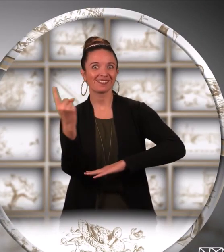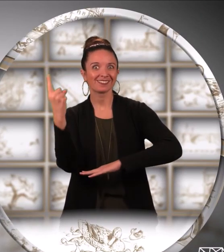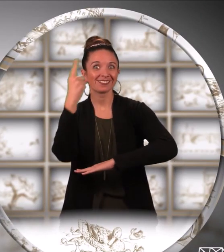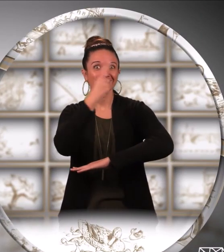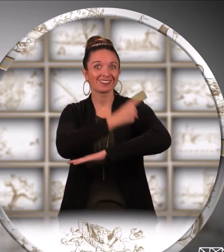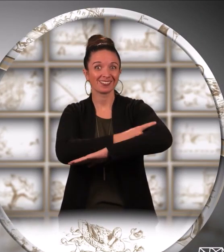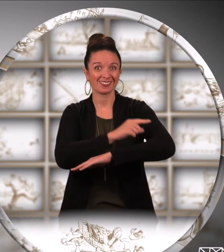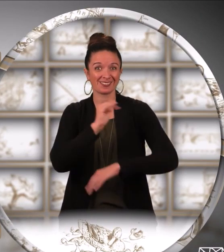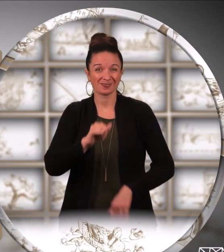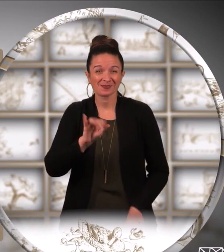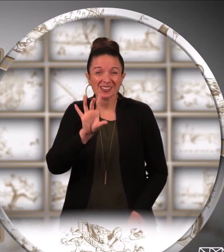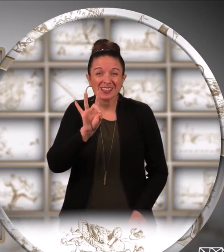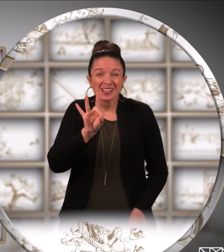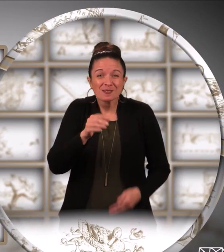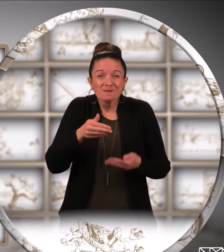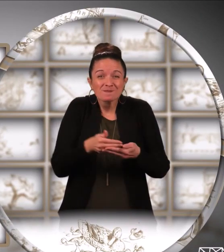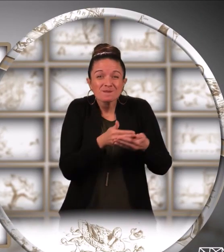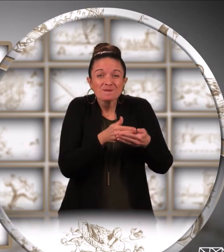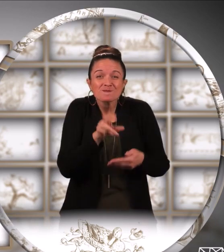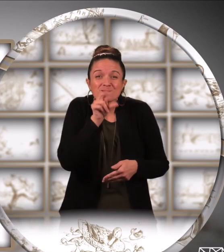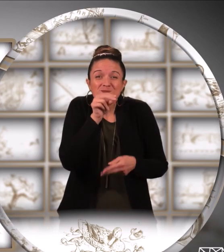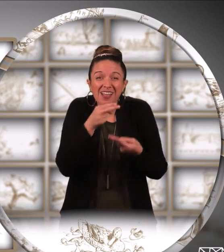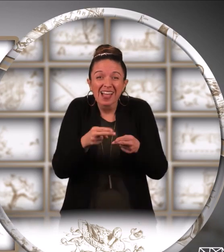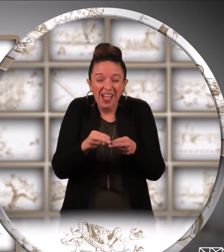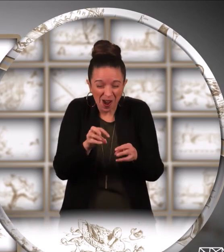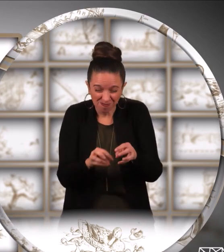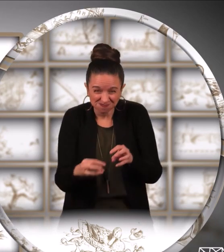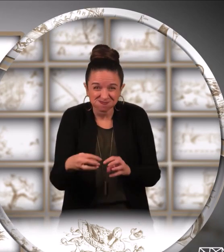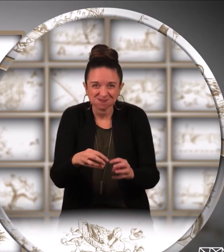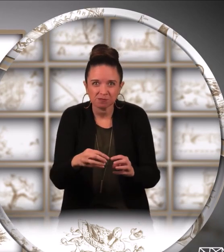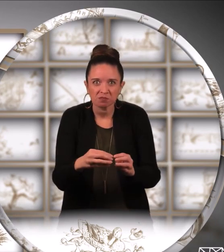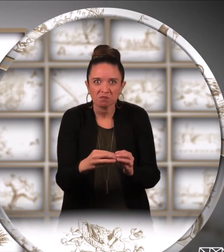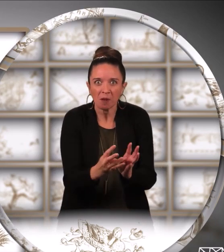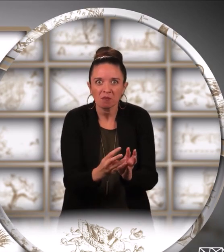One day the ducklings hatched out.